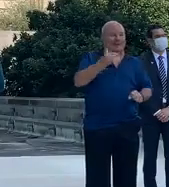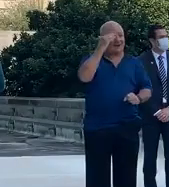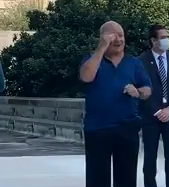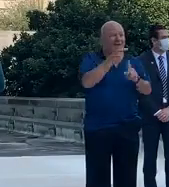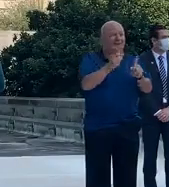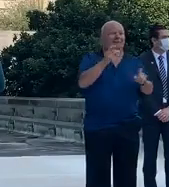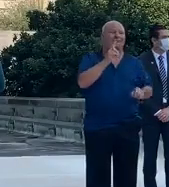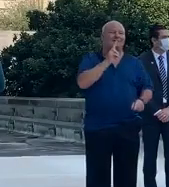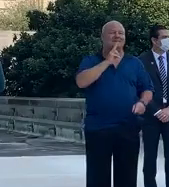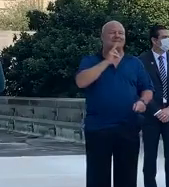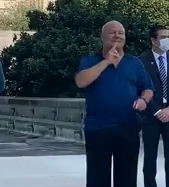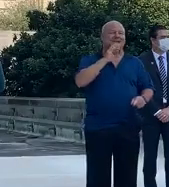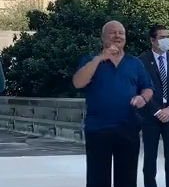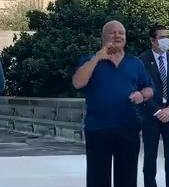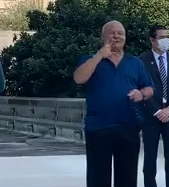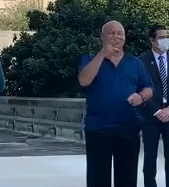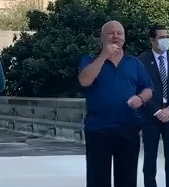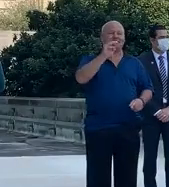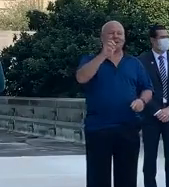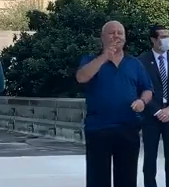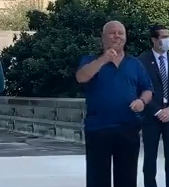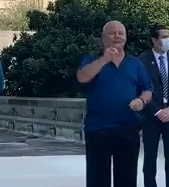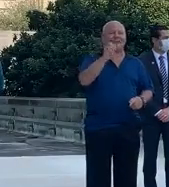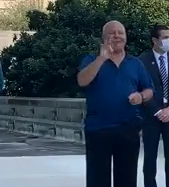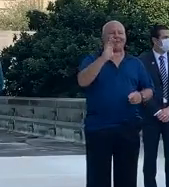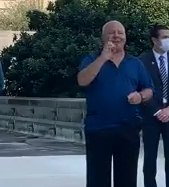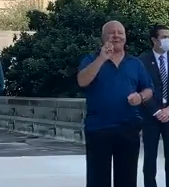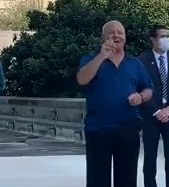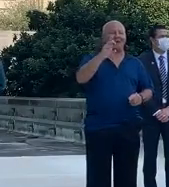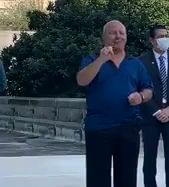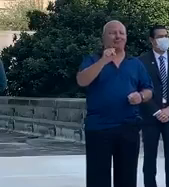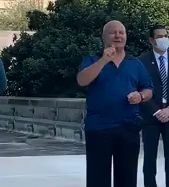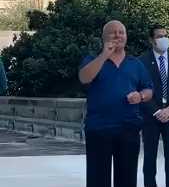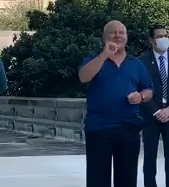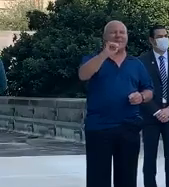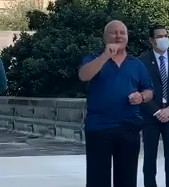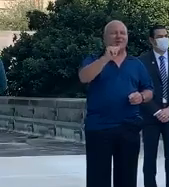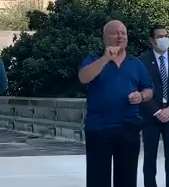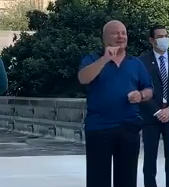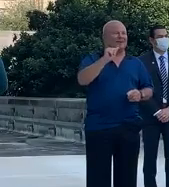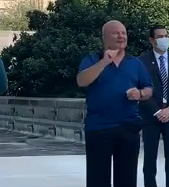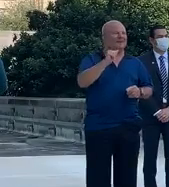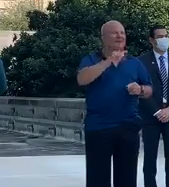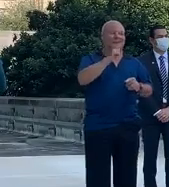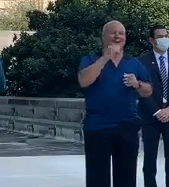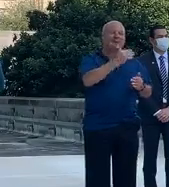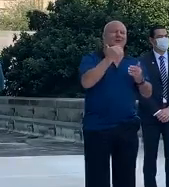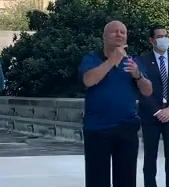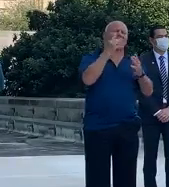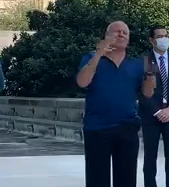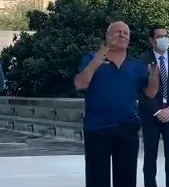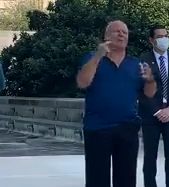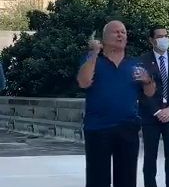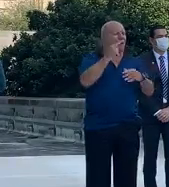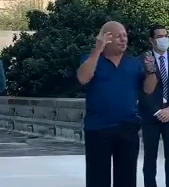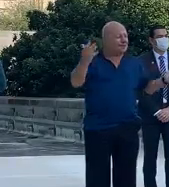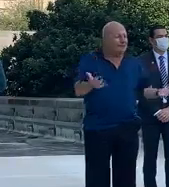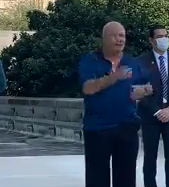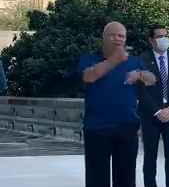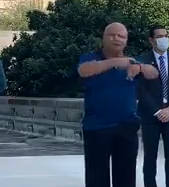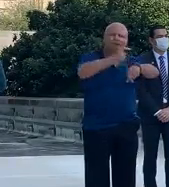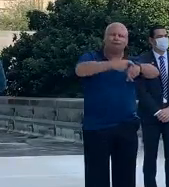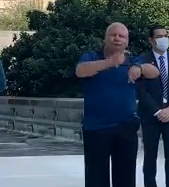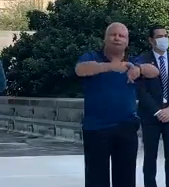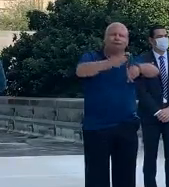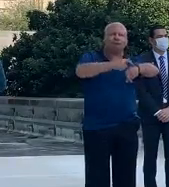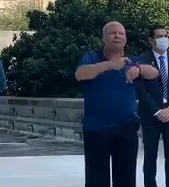the Hispanic Chamber of Commerce, Ms. Myra Pineda. Thank you so much, Ms. Myra. You're always here, present, right on time